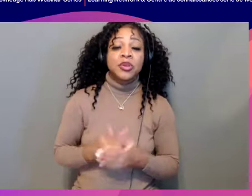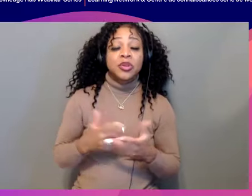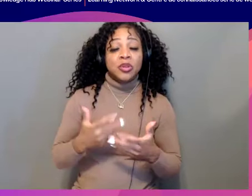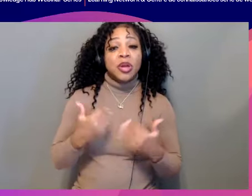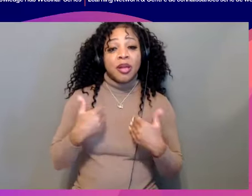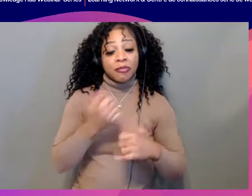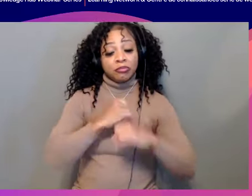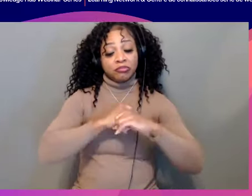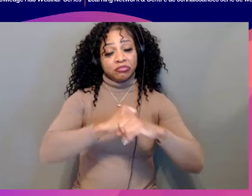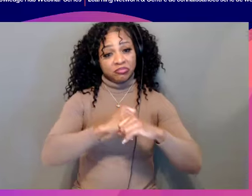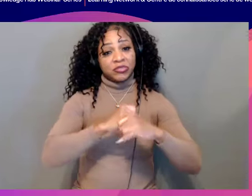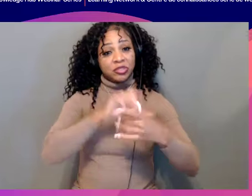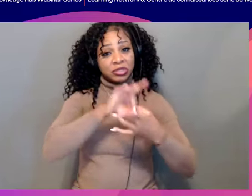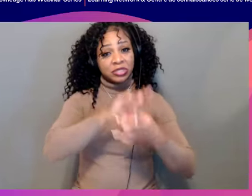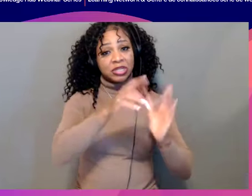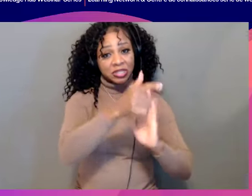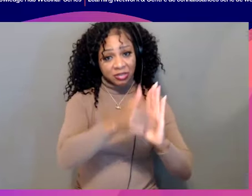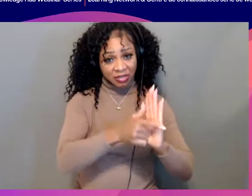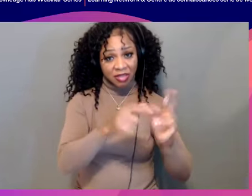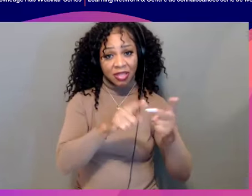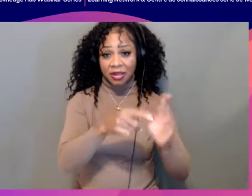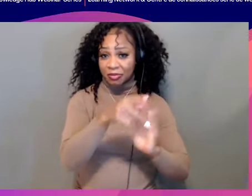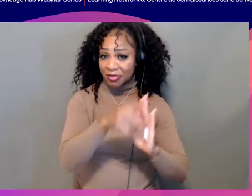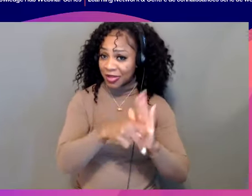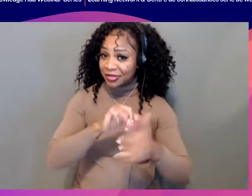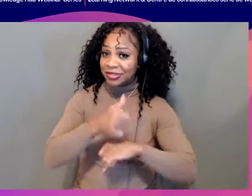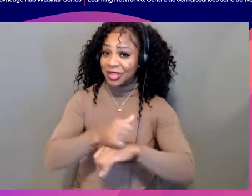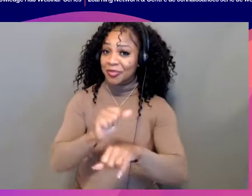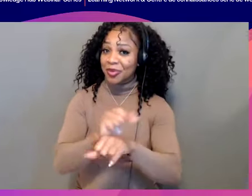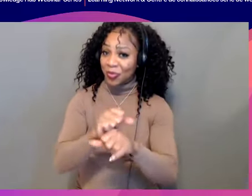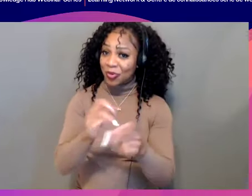under the law, and we have policies in our workplaces that are